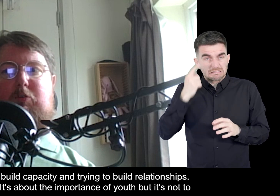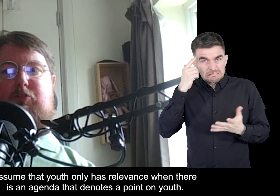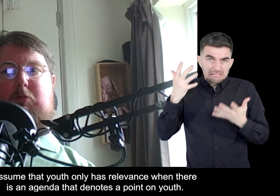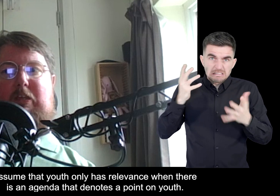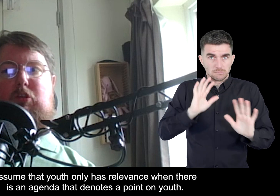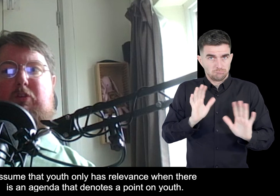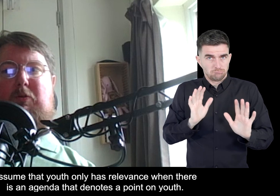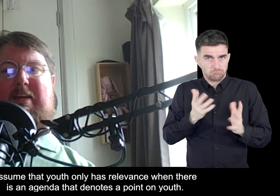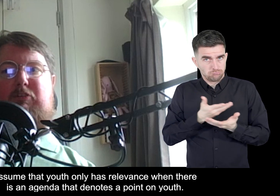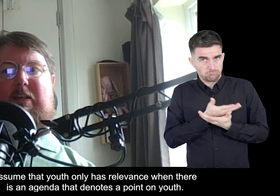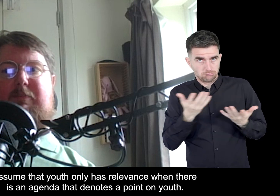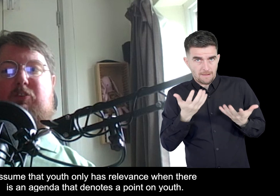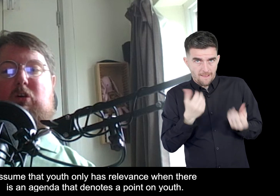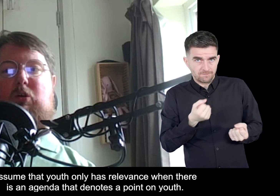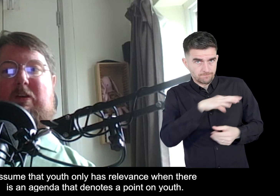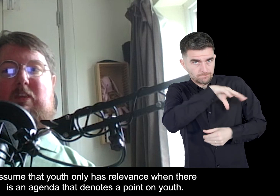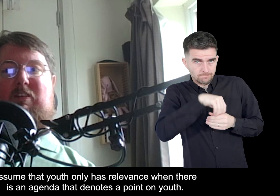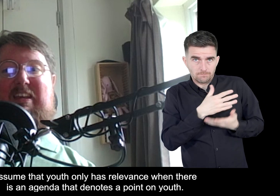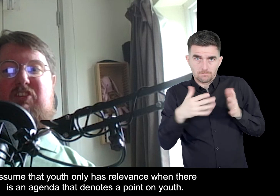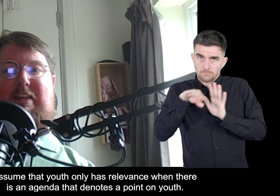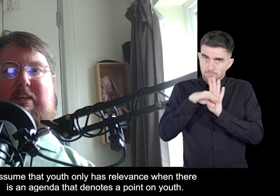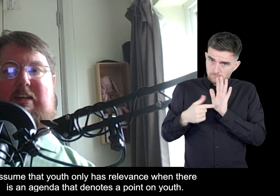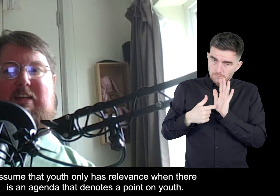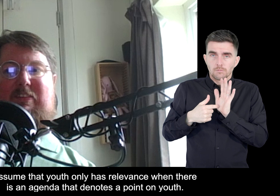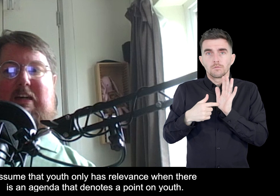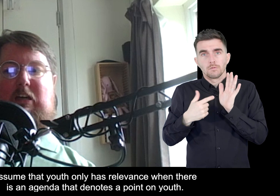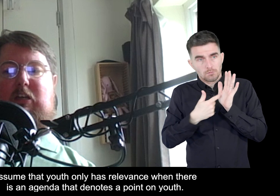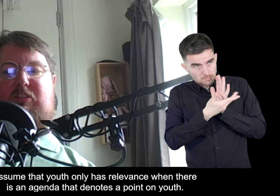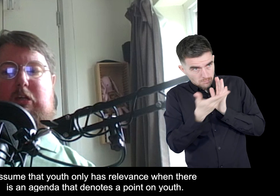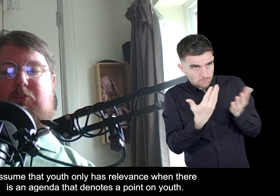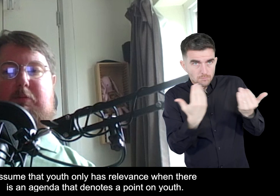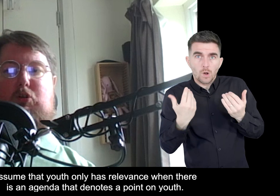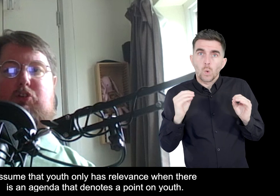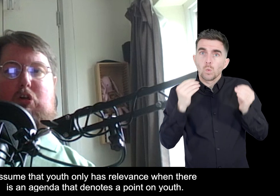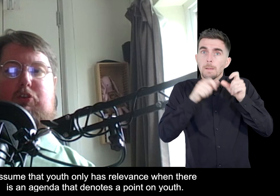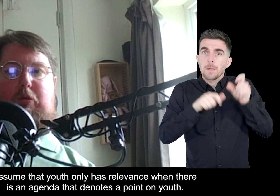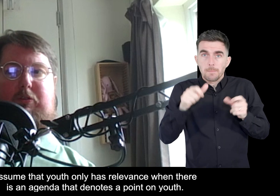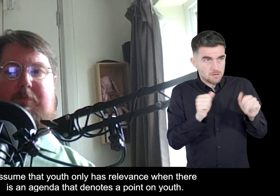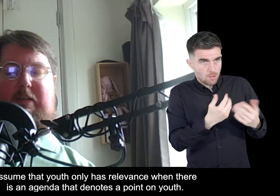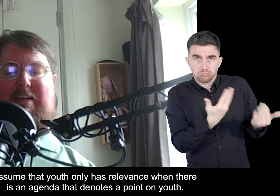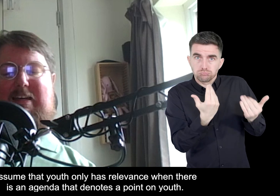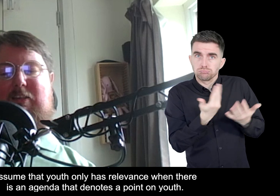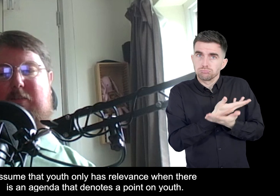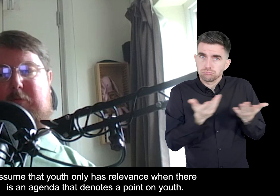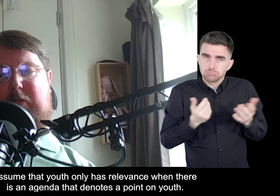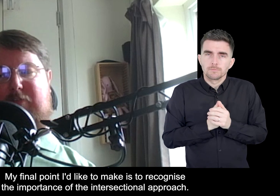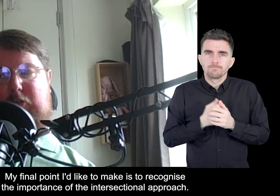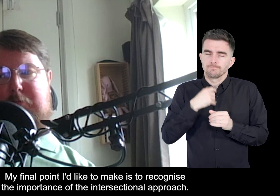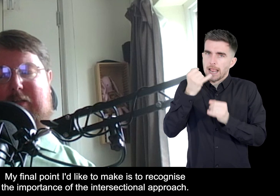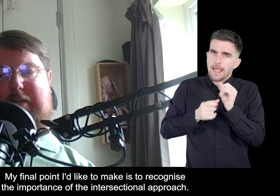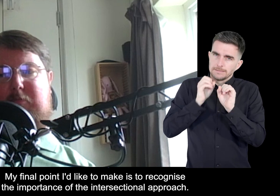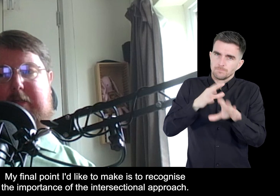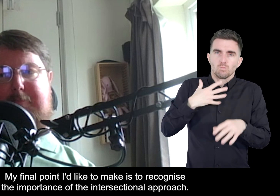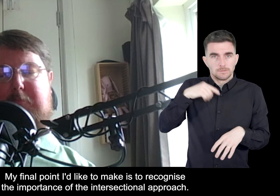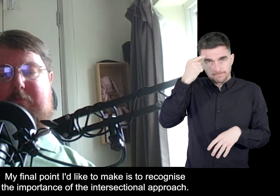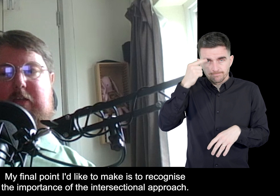it's not to assume that youth only has relevance when there is an agenda that denotes a point on youth. And my final